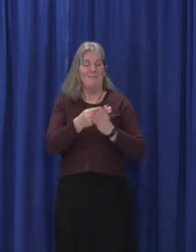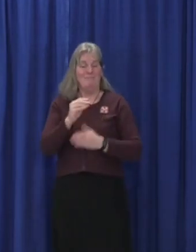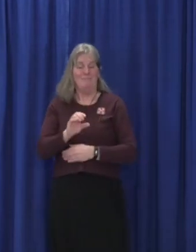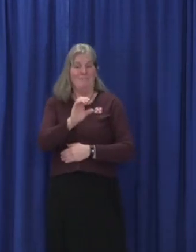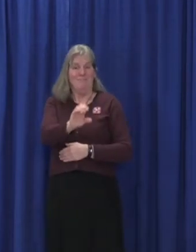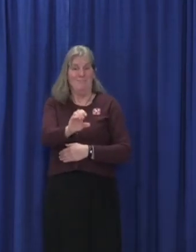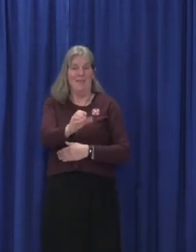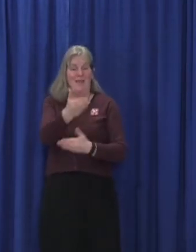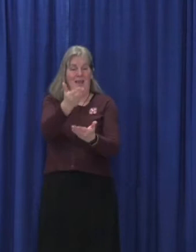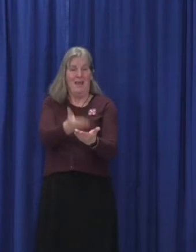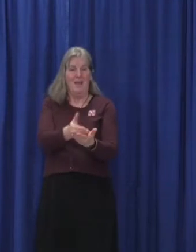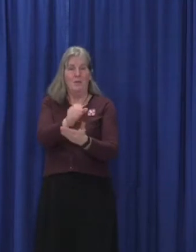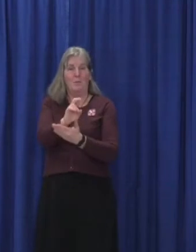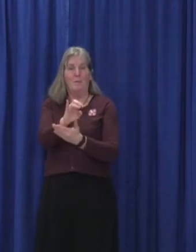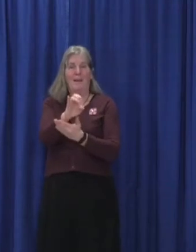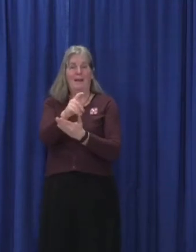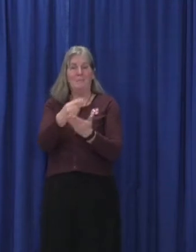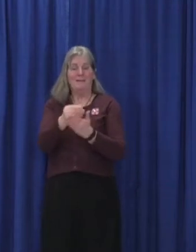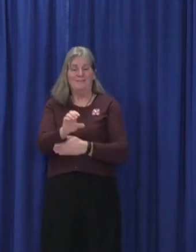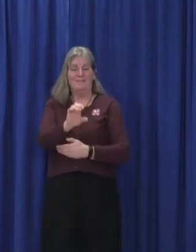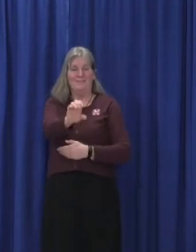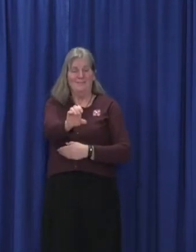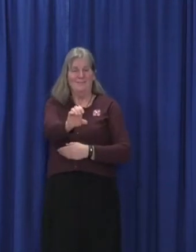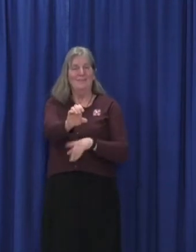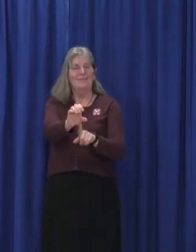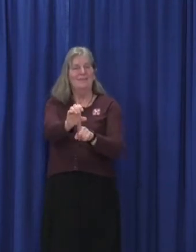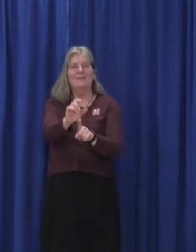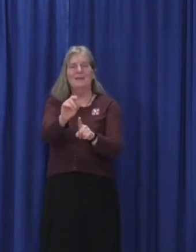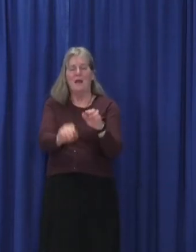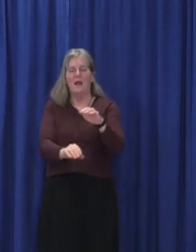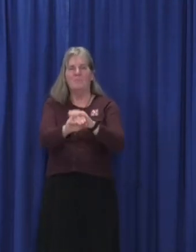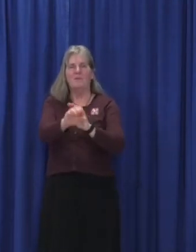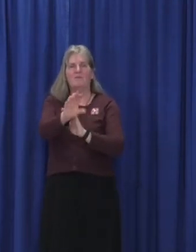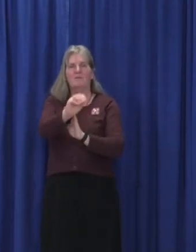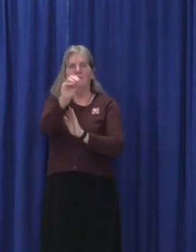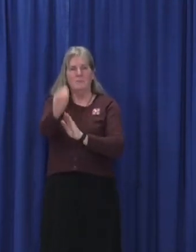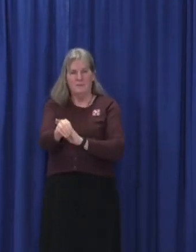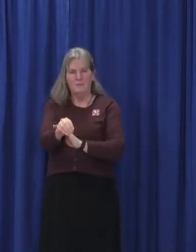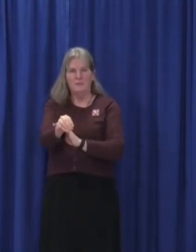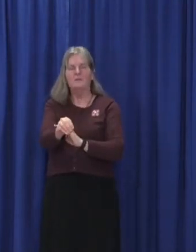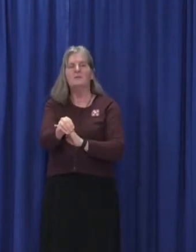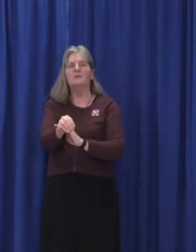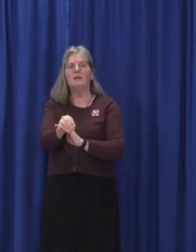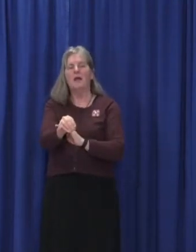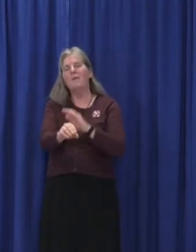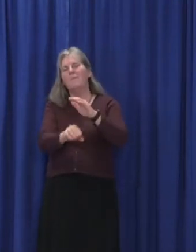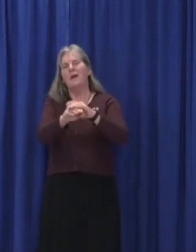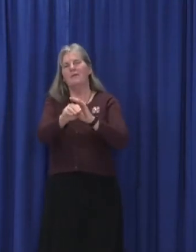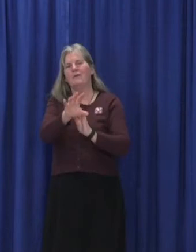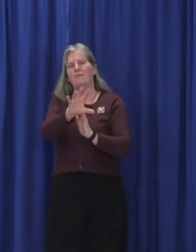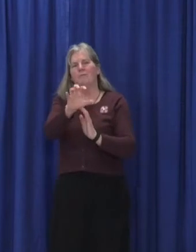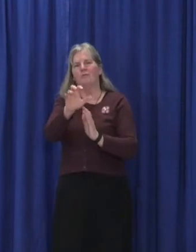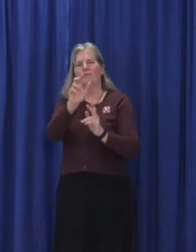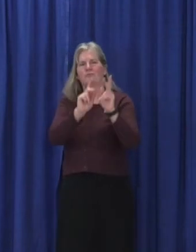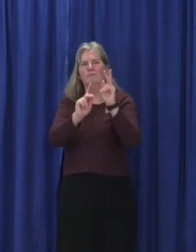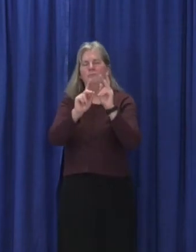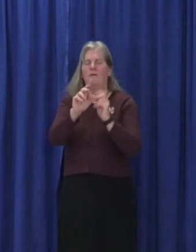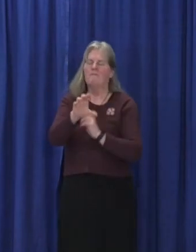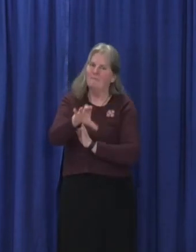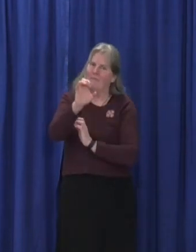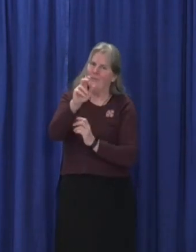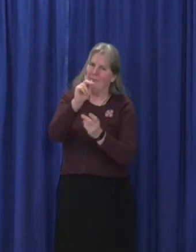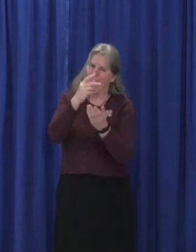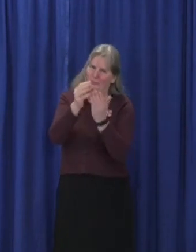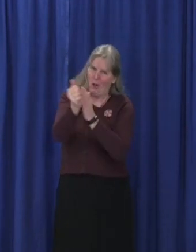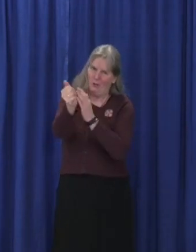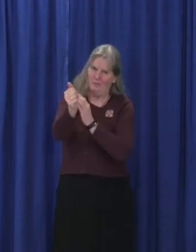vaccine verification rebate will provide up to 50% rebate, up to a maximum rebate of $500